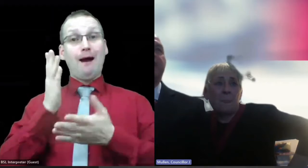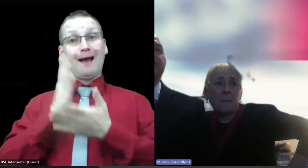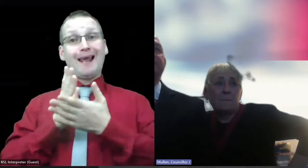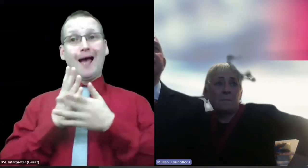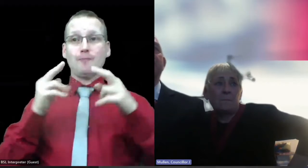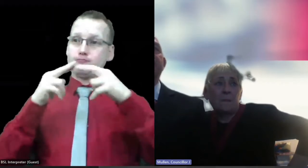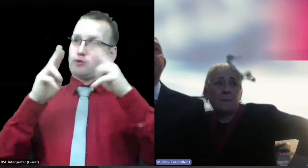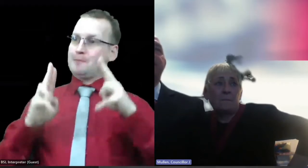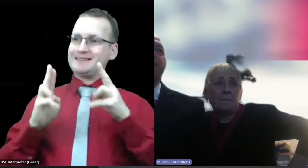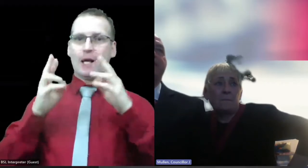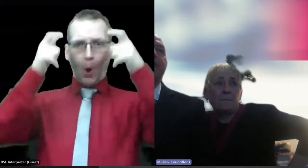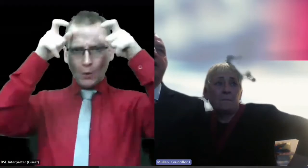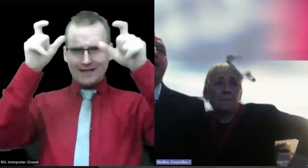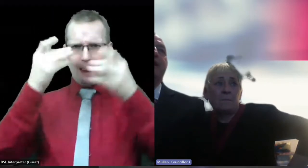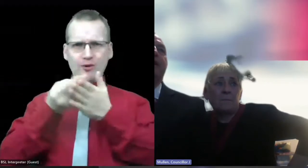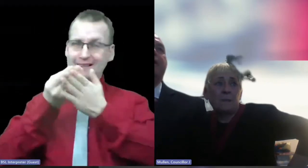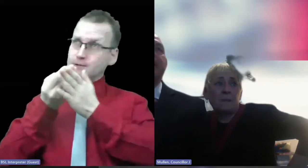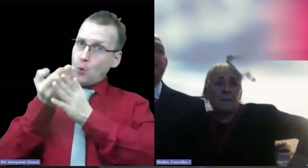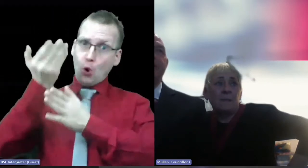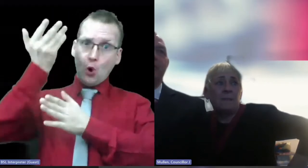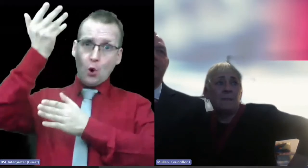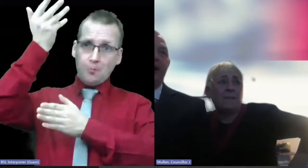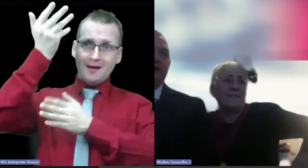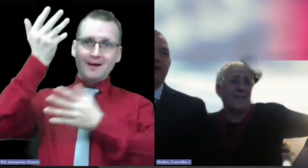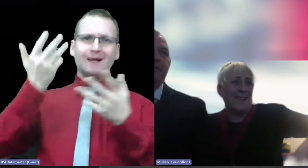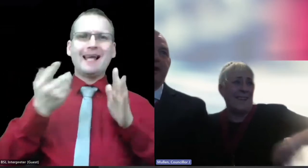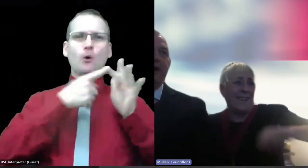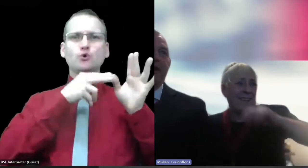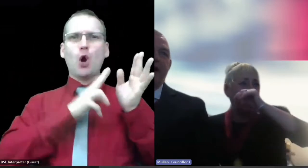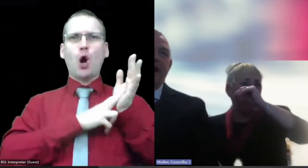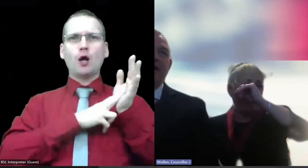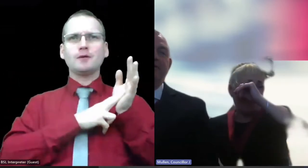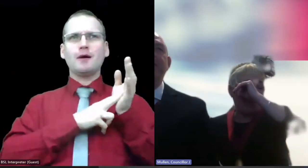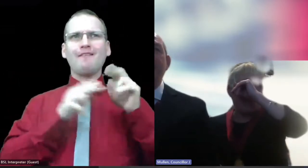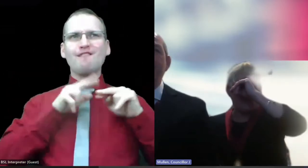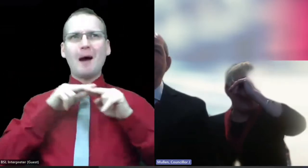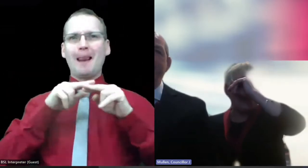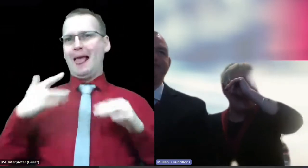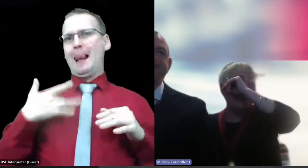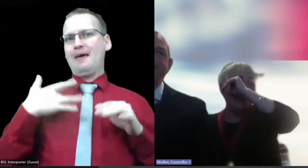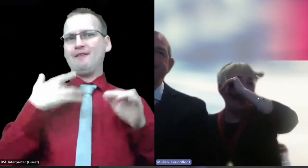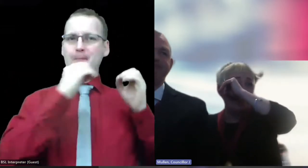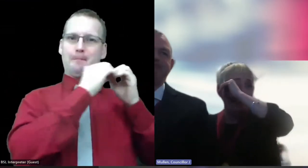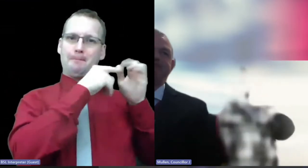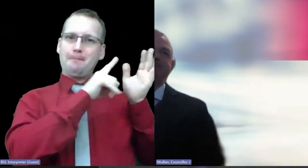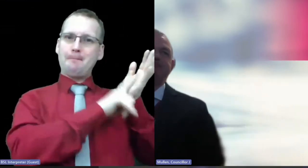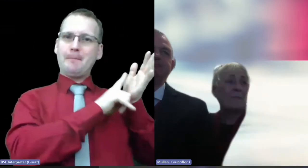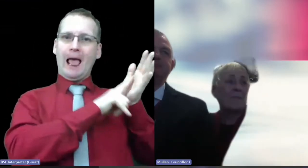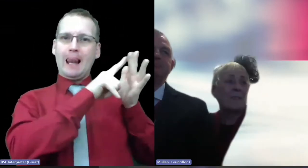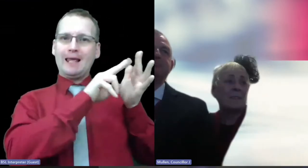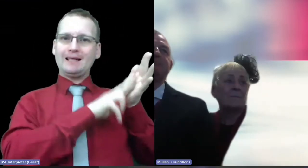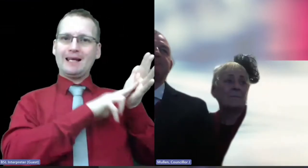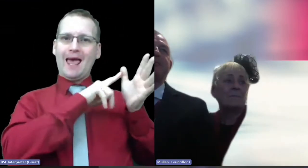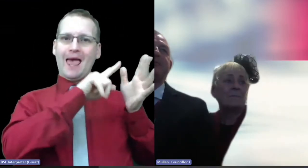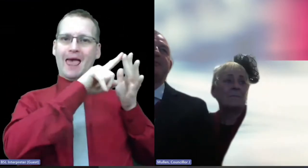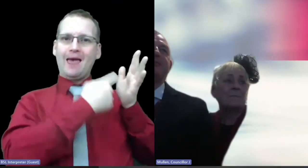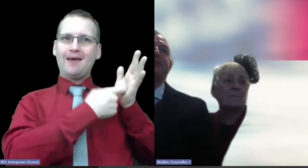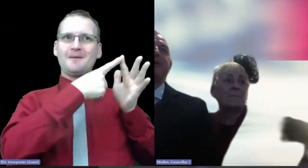hotel prices have gone through the roof now that Joe Biden's family are living in Ballinair.